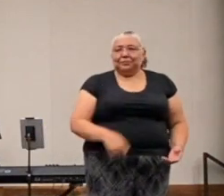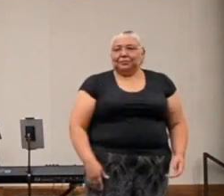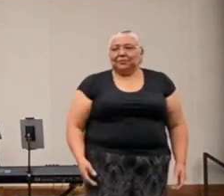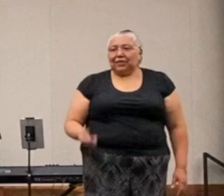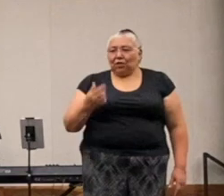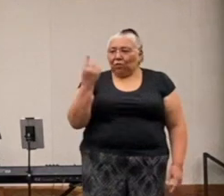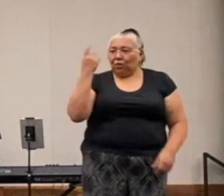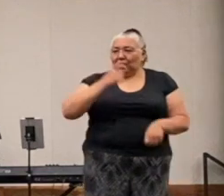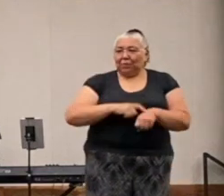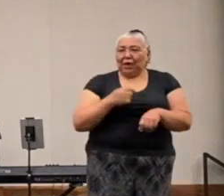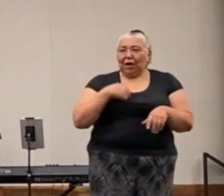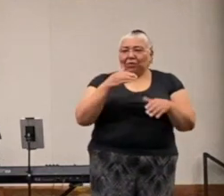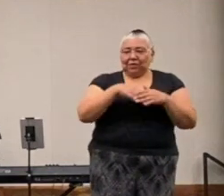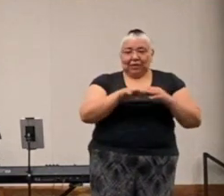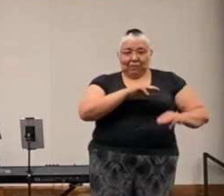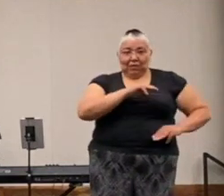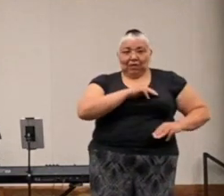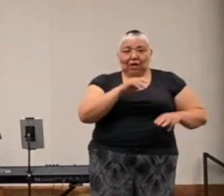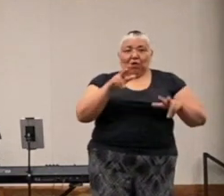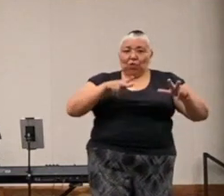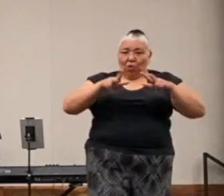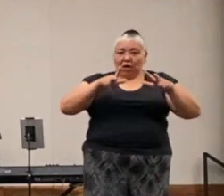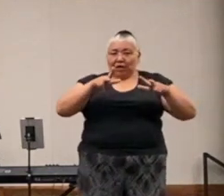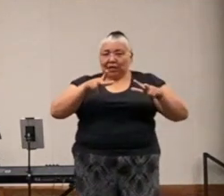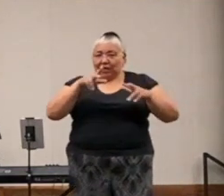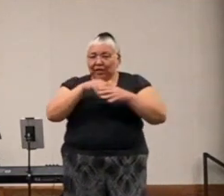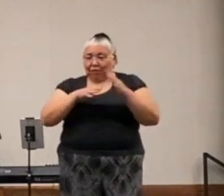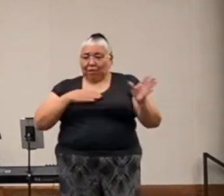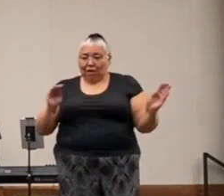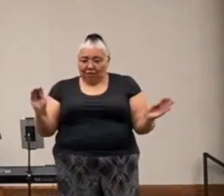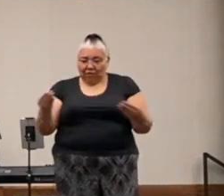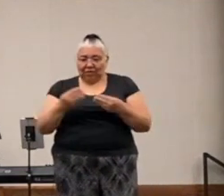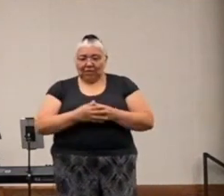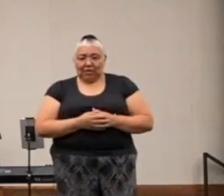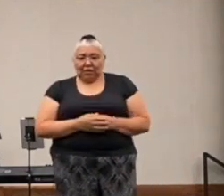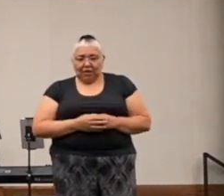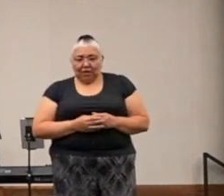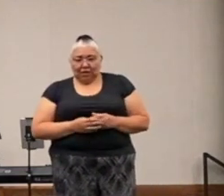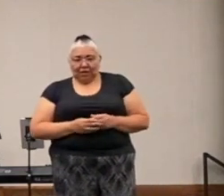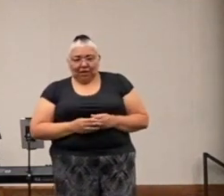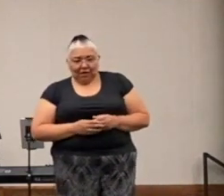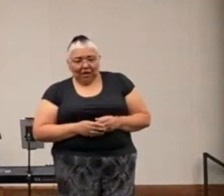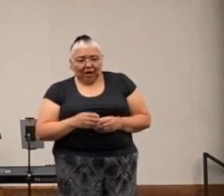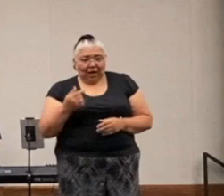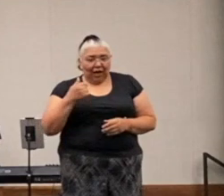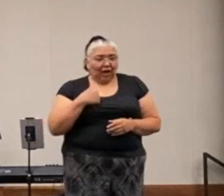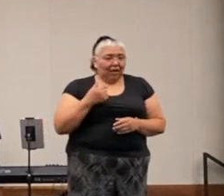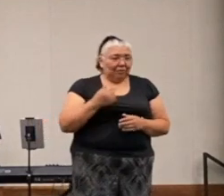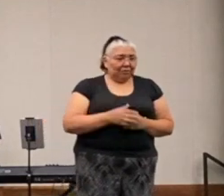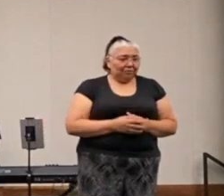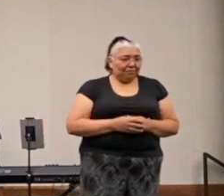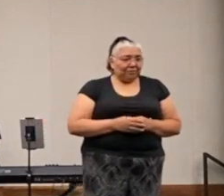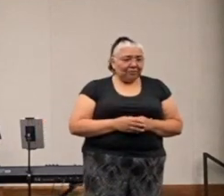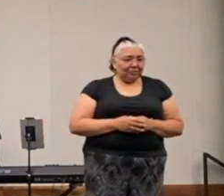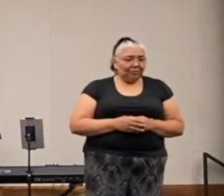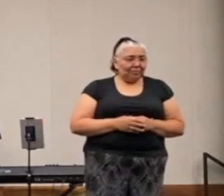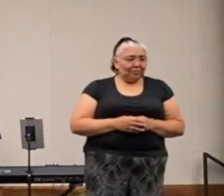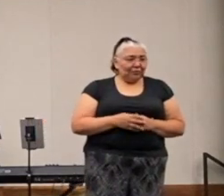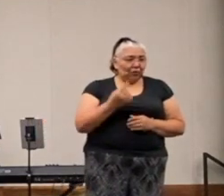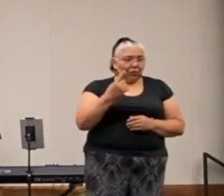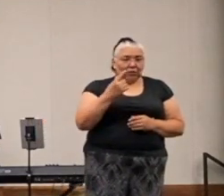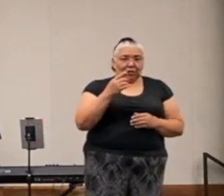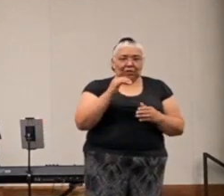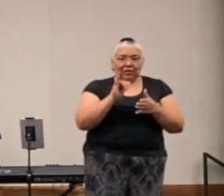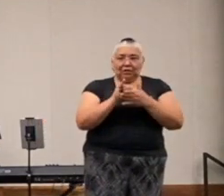time I was in the military and I was walking into my office one time. So I was a guy who loaded